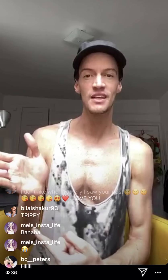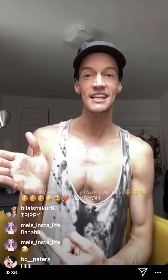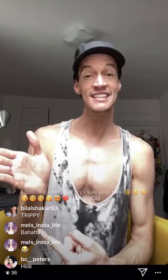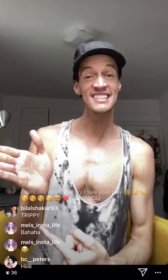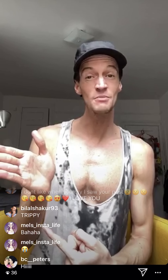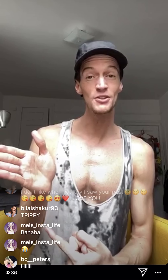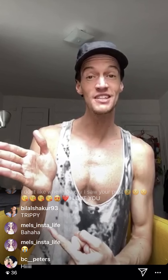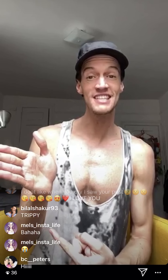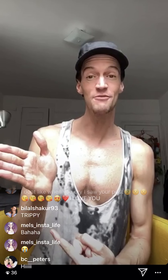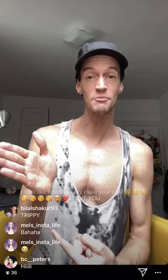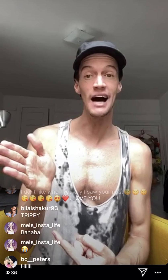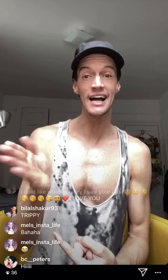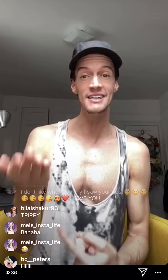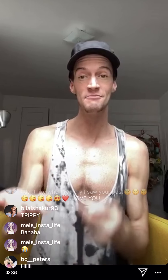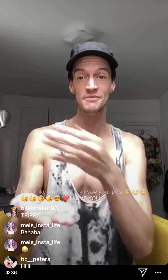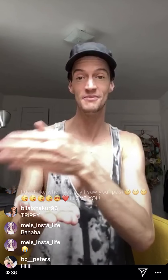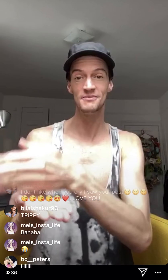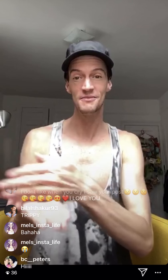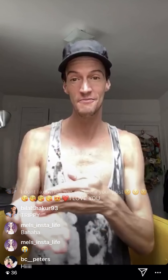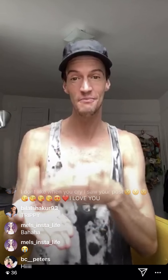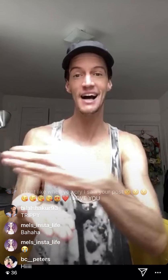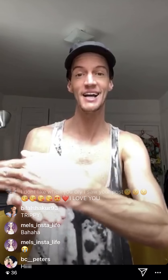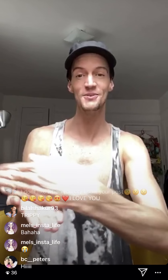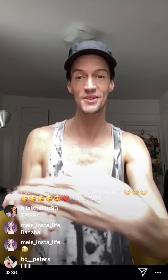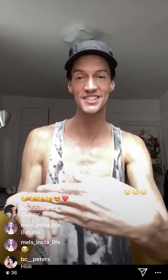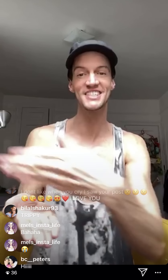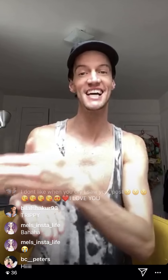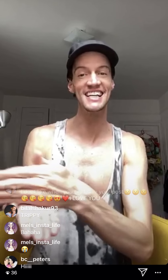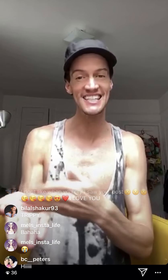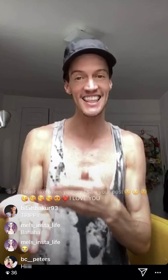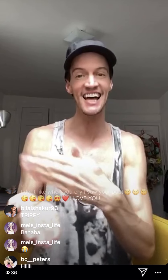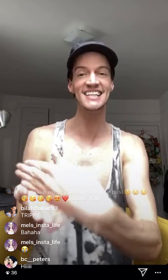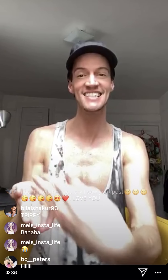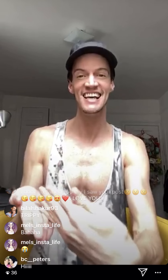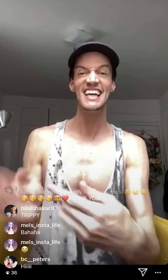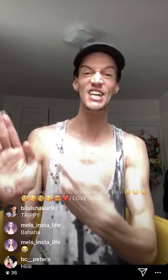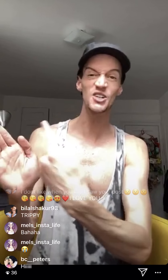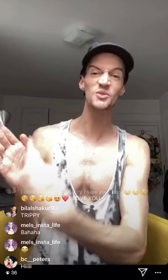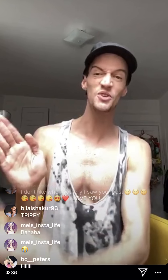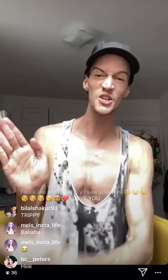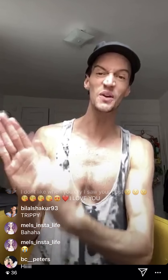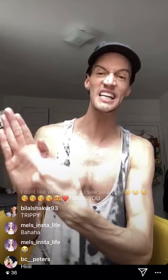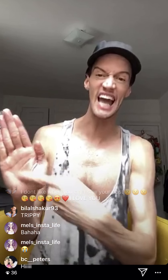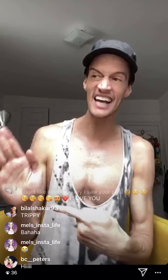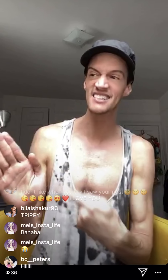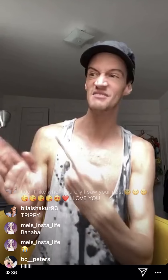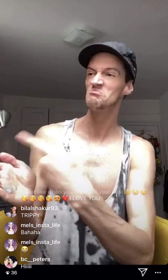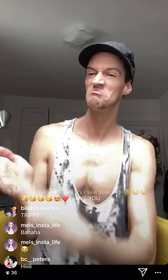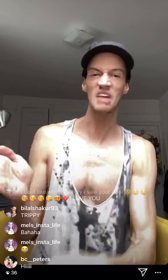is similar to the sign for pie. Pie was just cutting a slice. Here we're showing an X, like